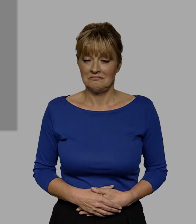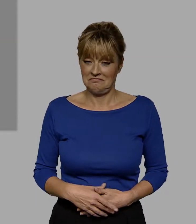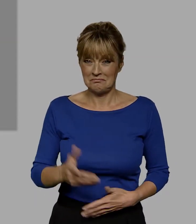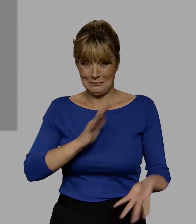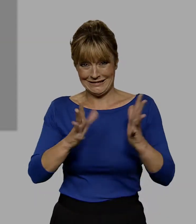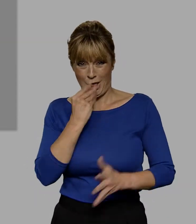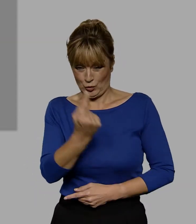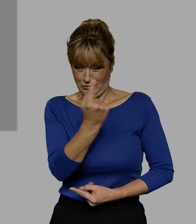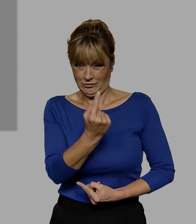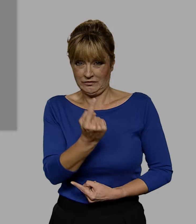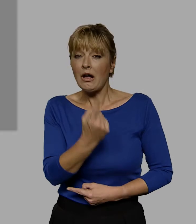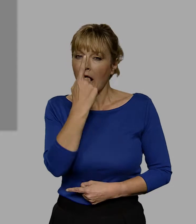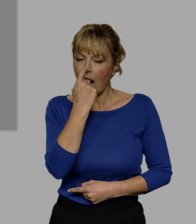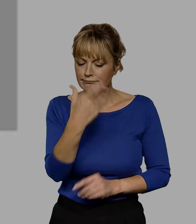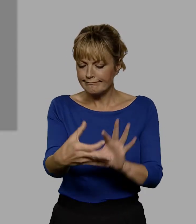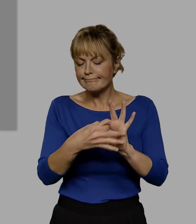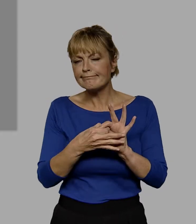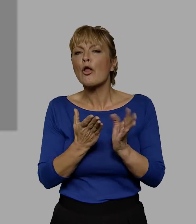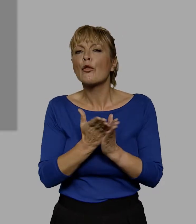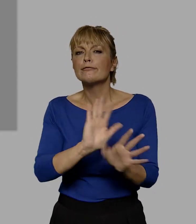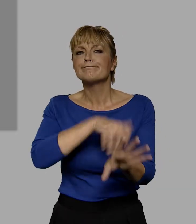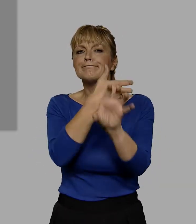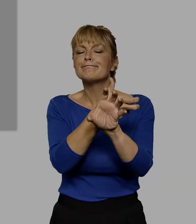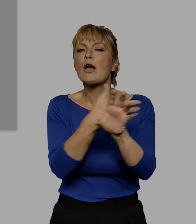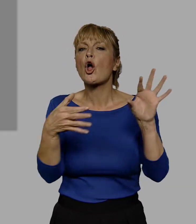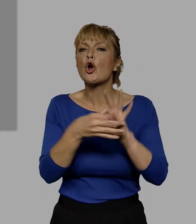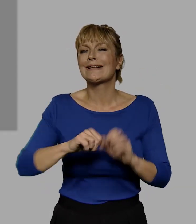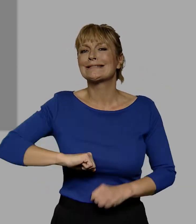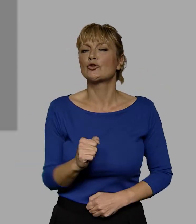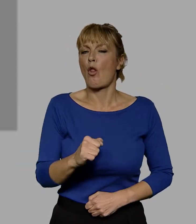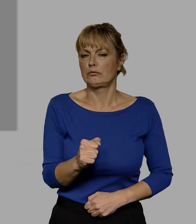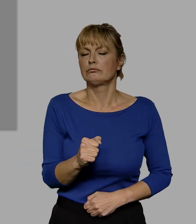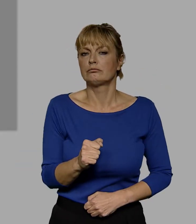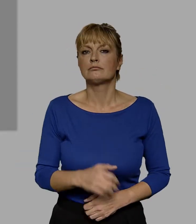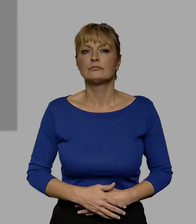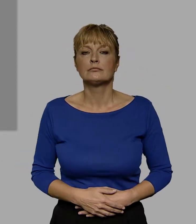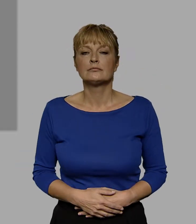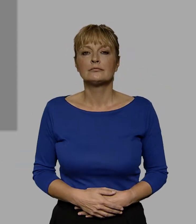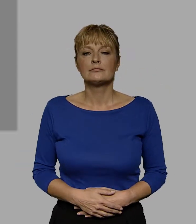British Sign Language BSL users can contact us via Contact Scotland-BSL.